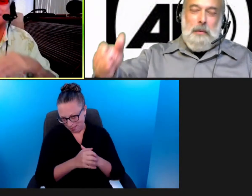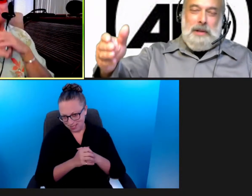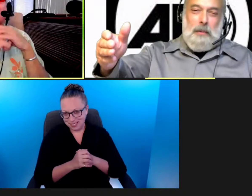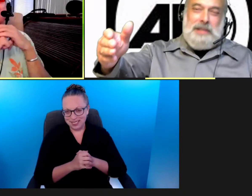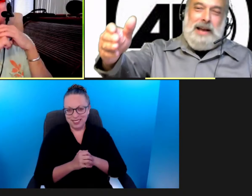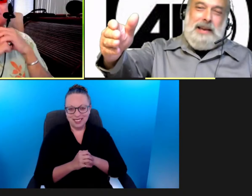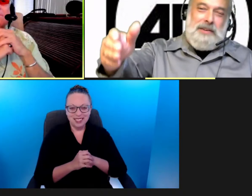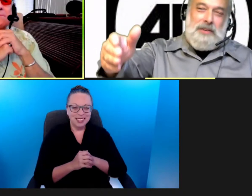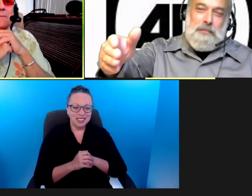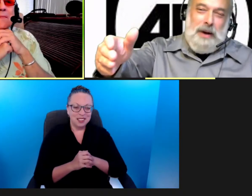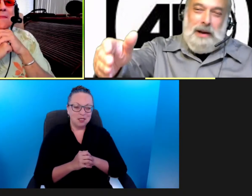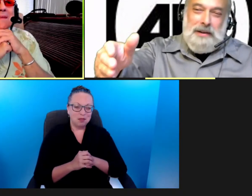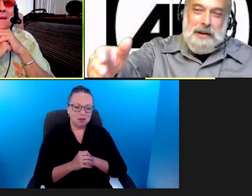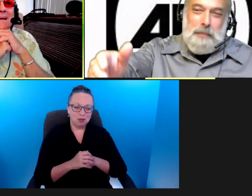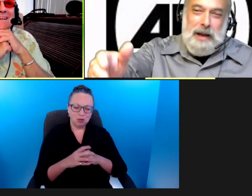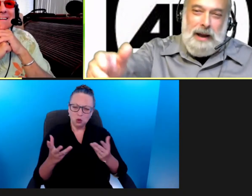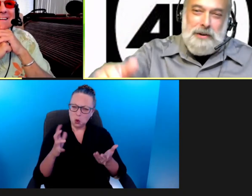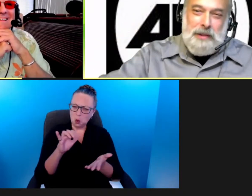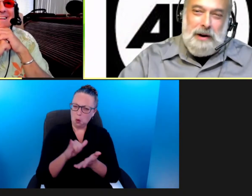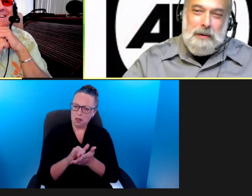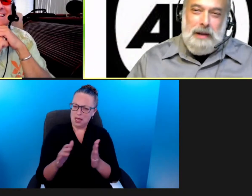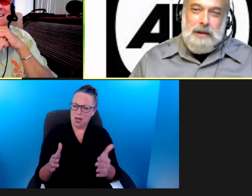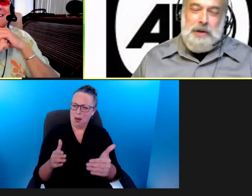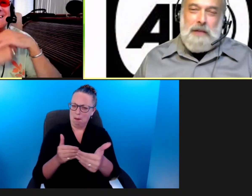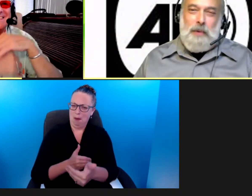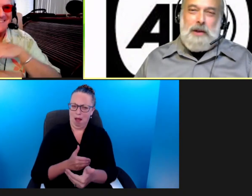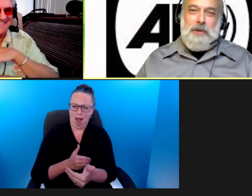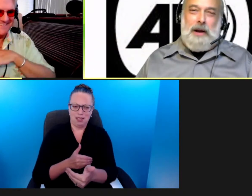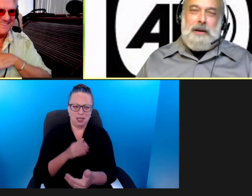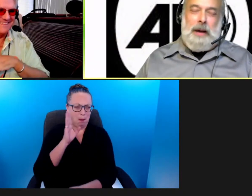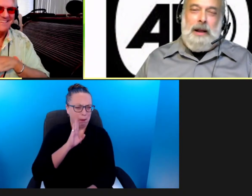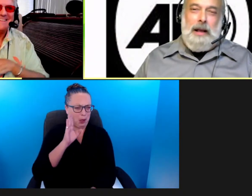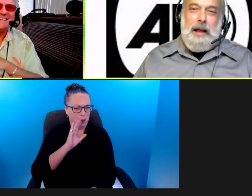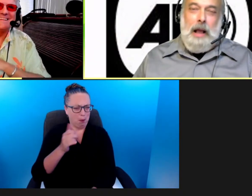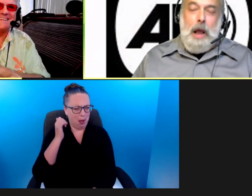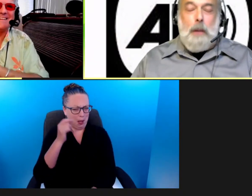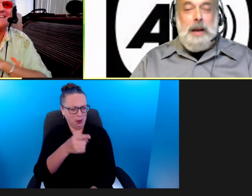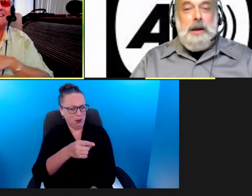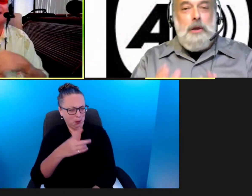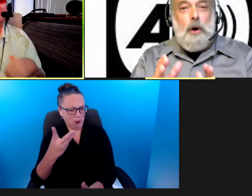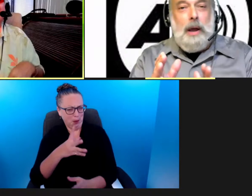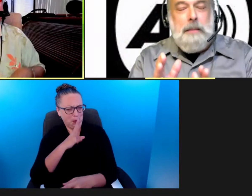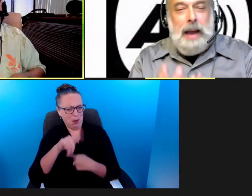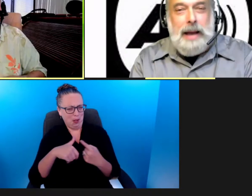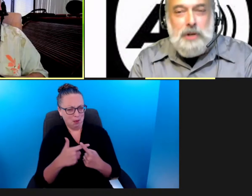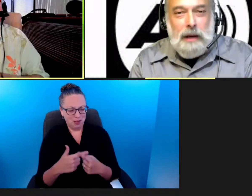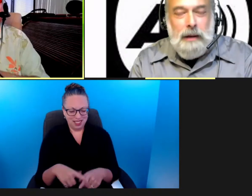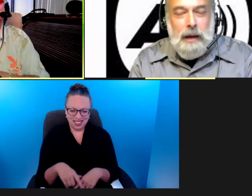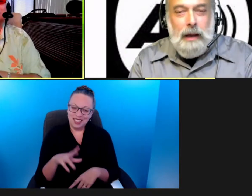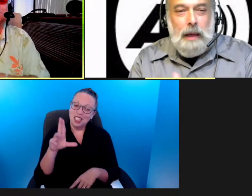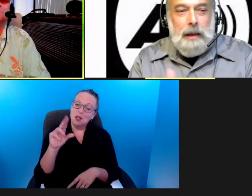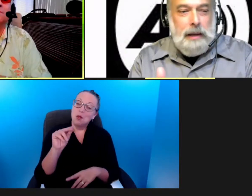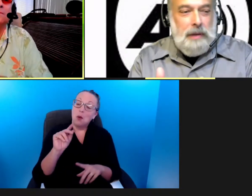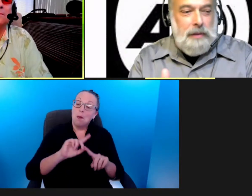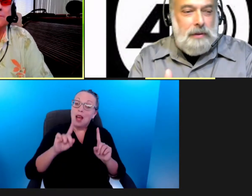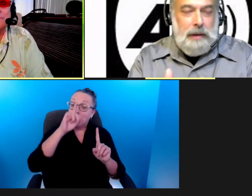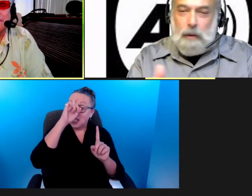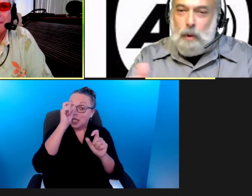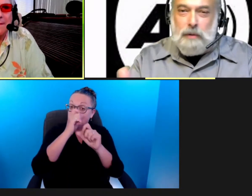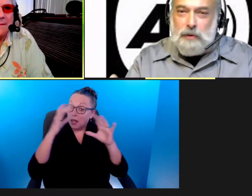advertisement. What's that case of Bud behind you there, Jeff? What are you talking about? No, but imagine